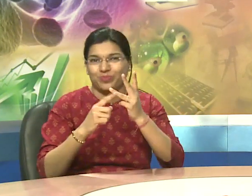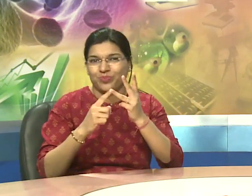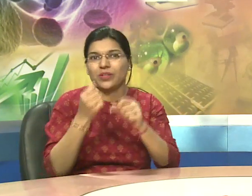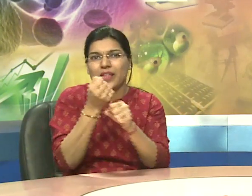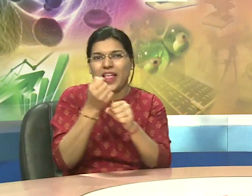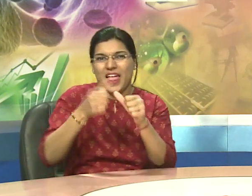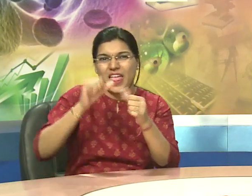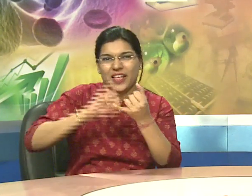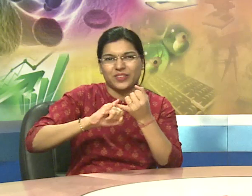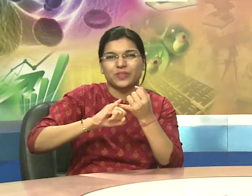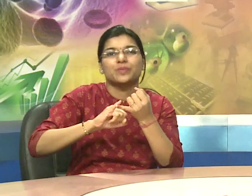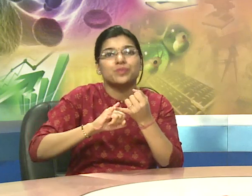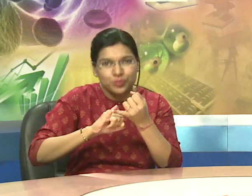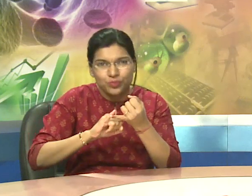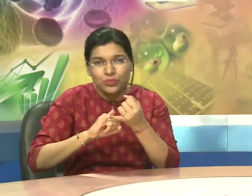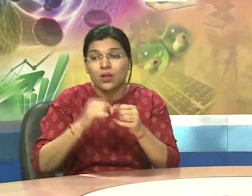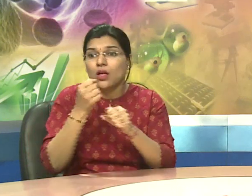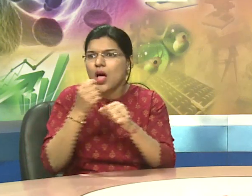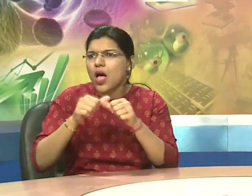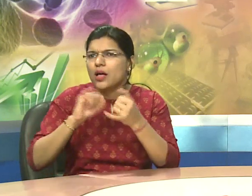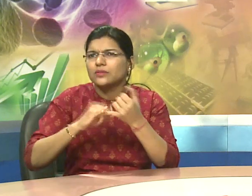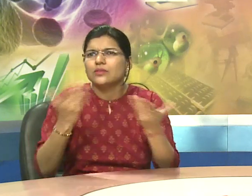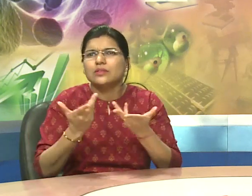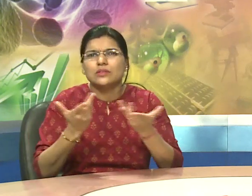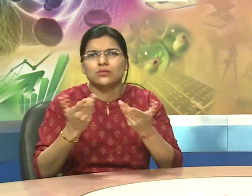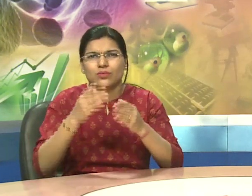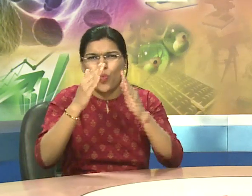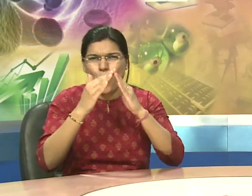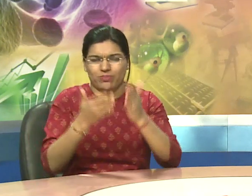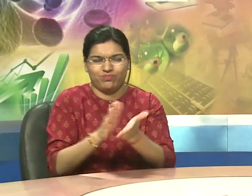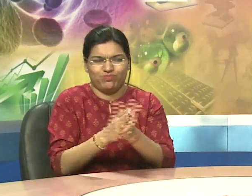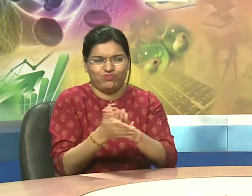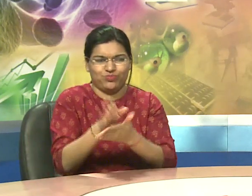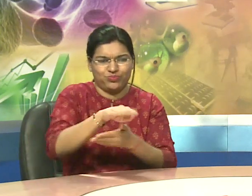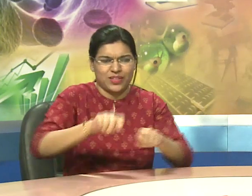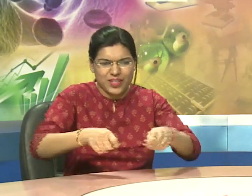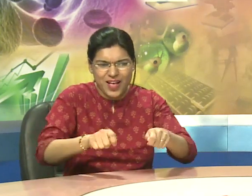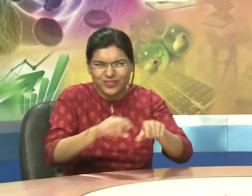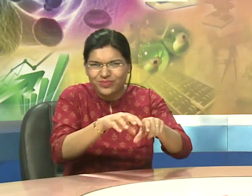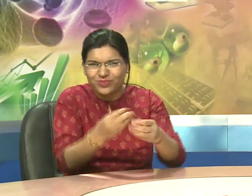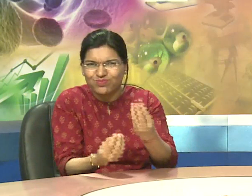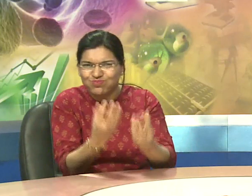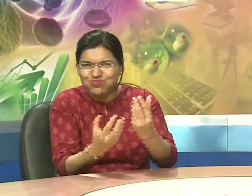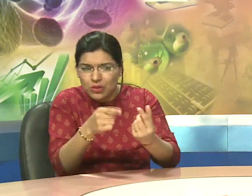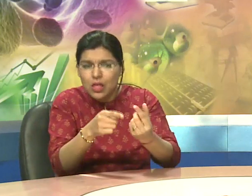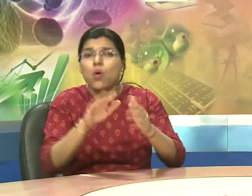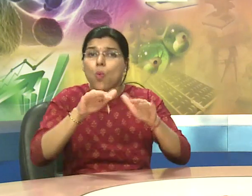has petrol, different type of gas. For example, the gas we use